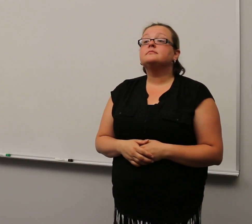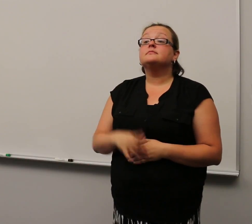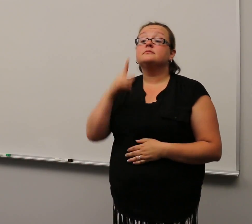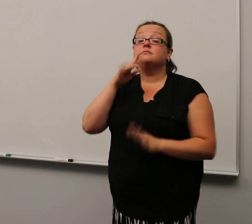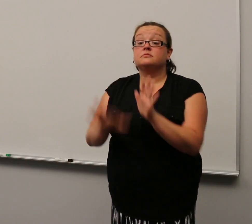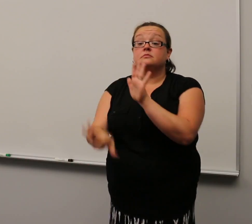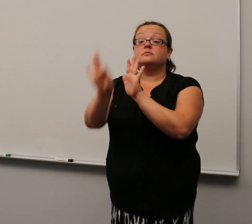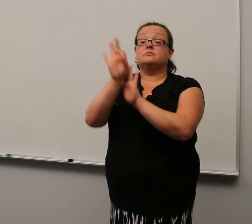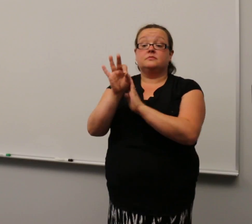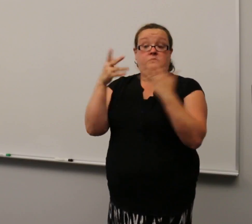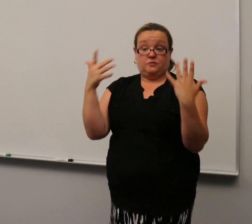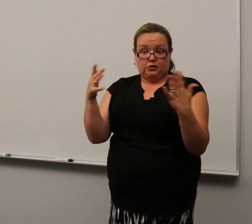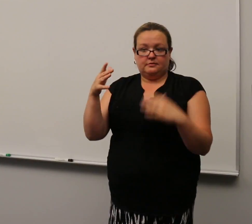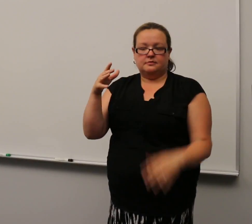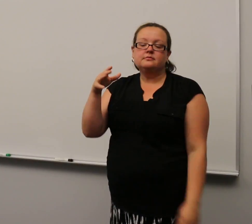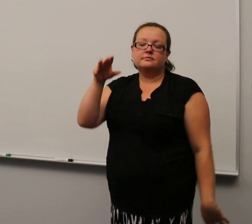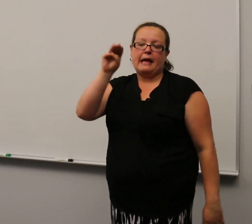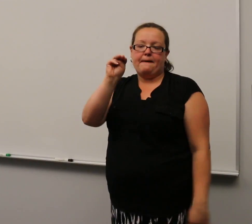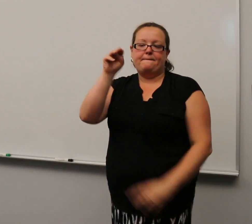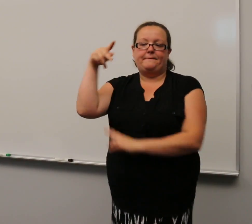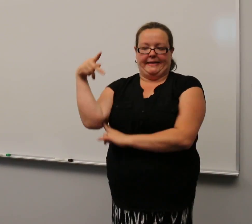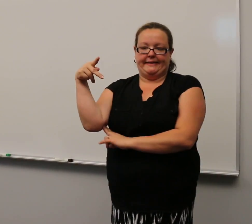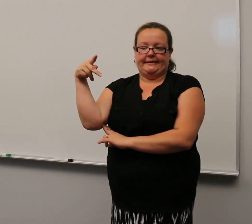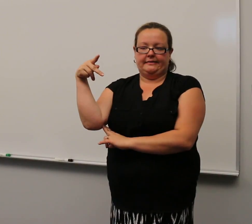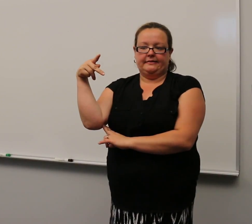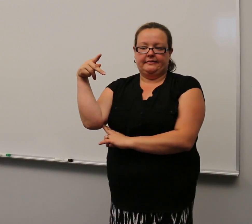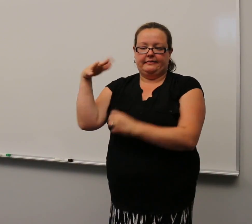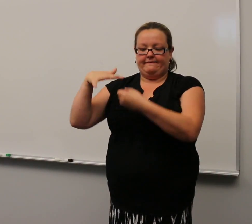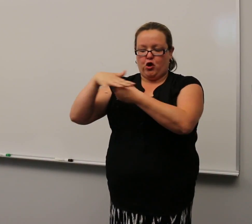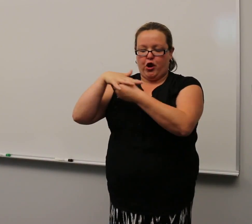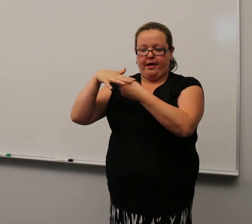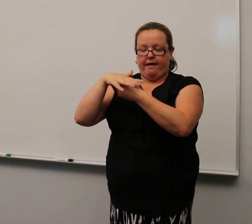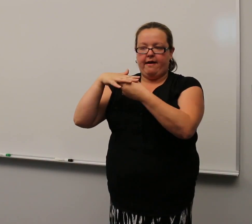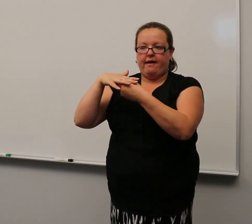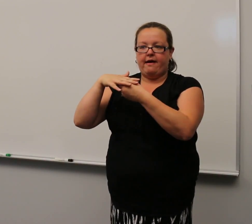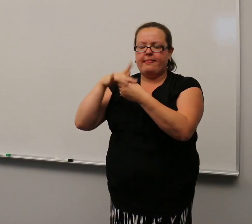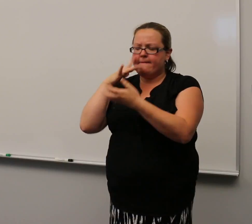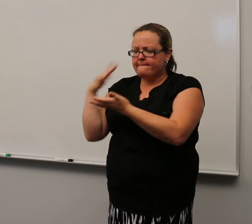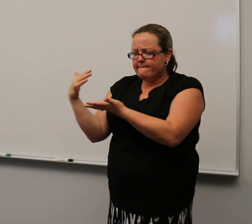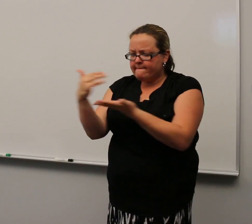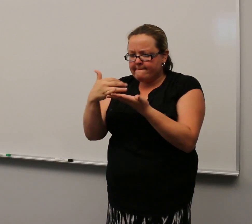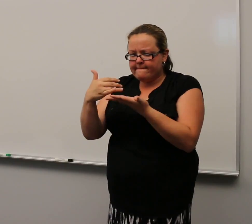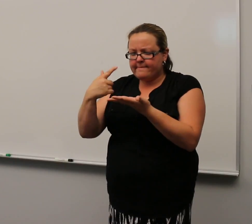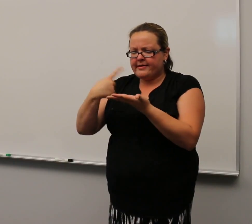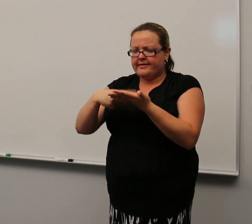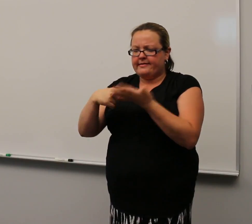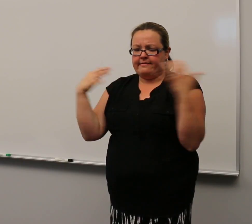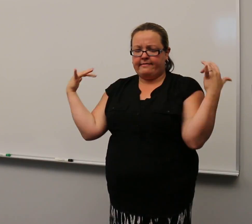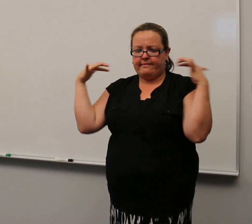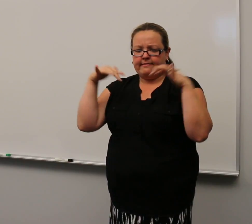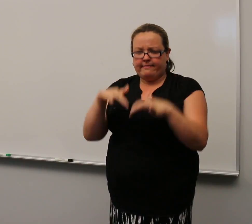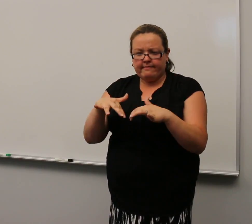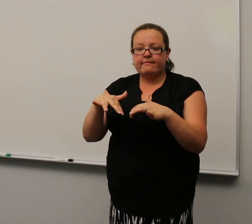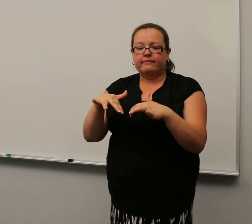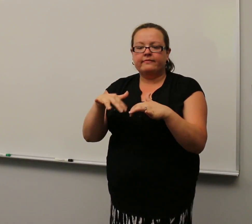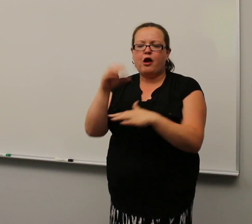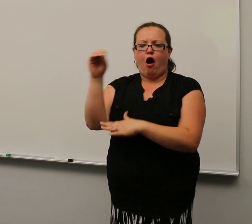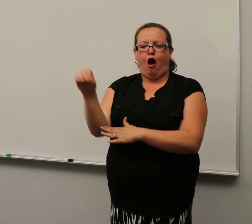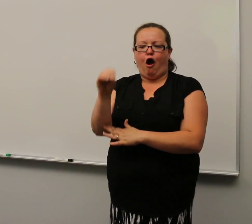or MPs for short. They gather to debate and pass laws in the House of Commons in Ottawa. Then, depending on where you